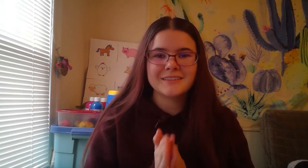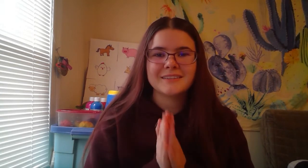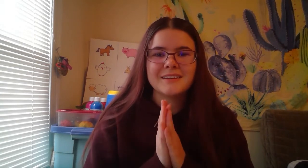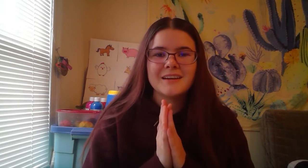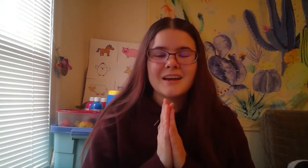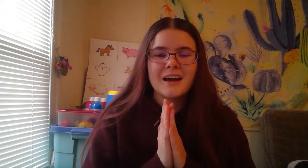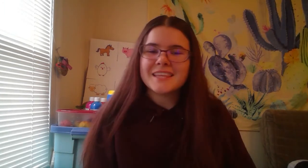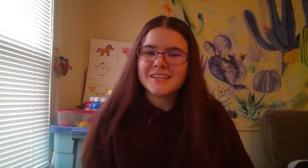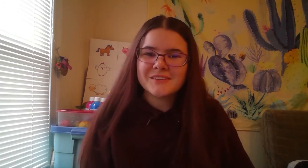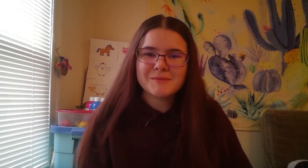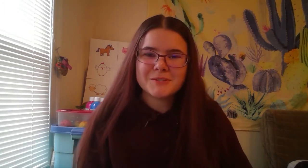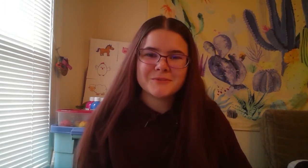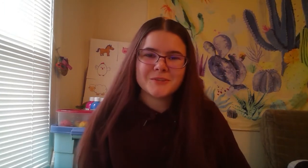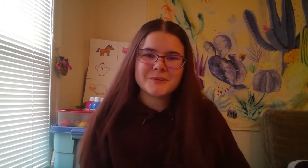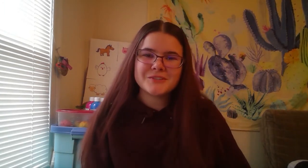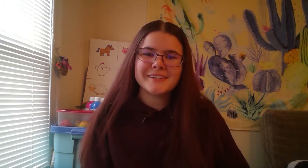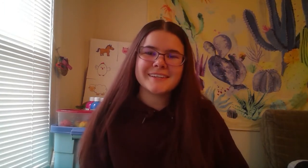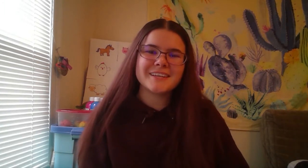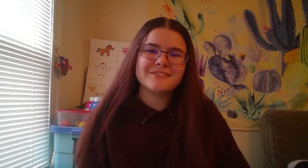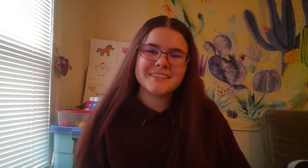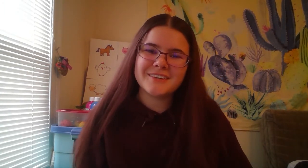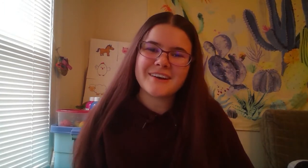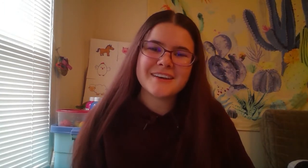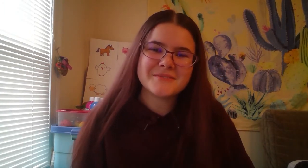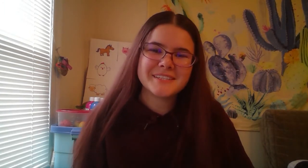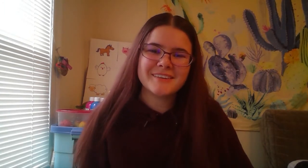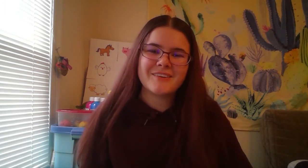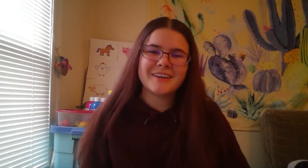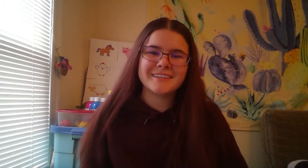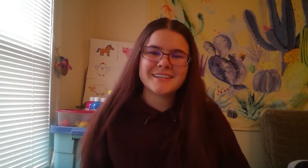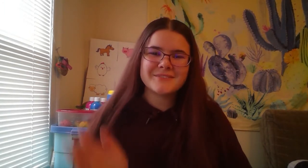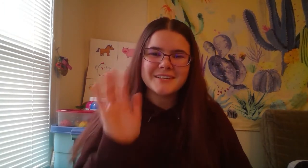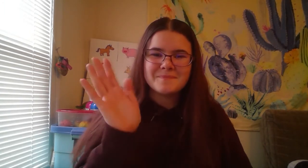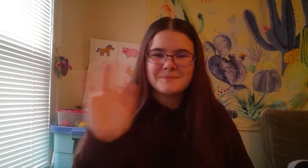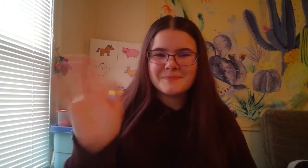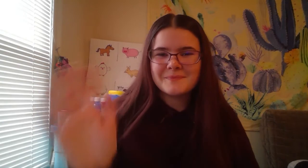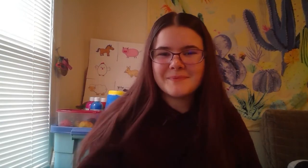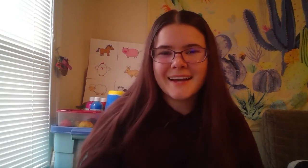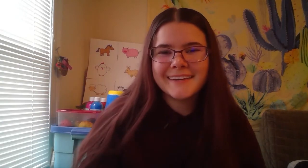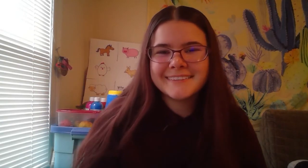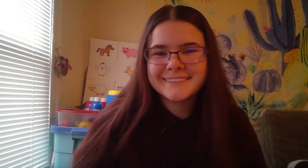content. Thank you so much for watching today's video. I will see you on the next one. Bye.